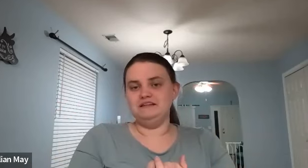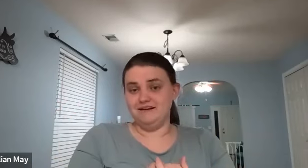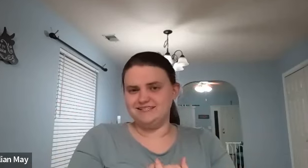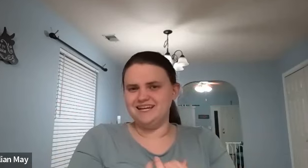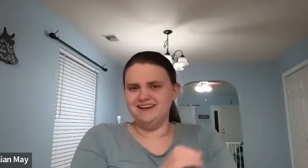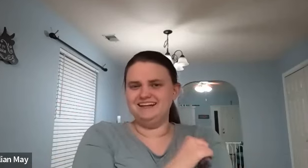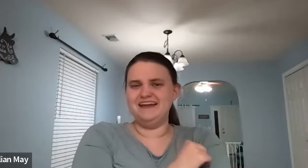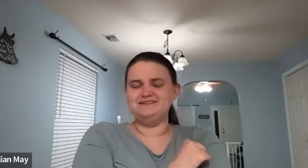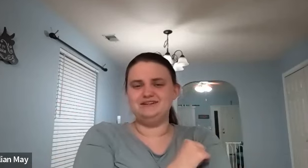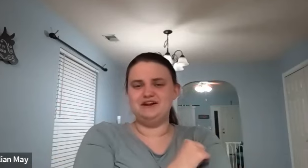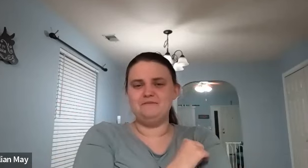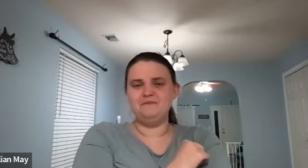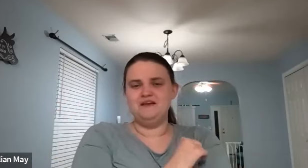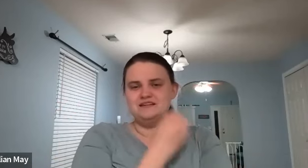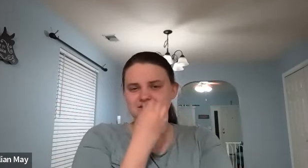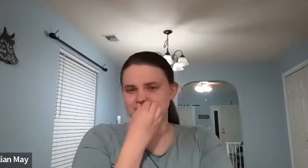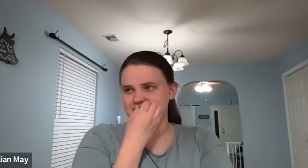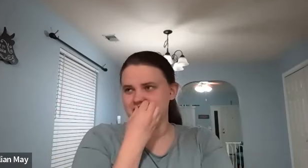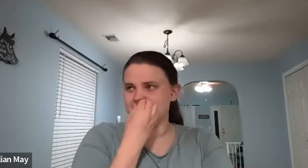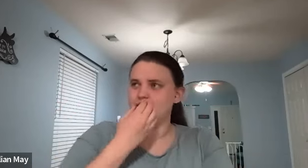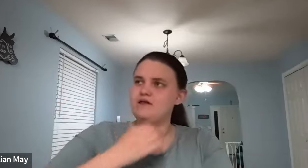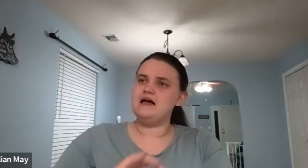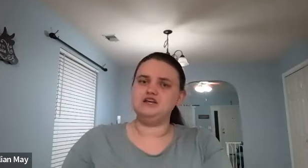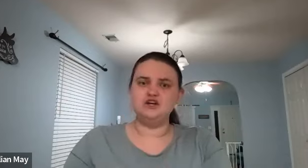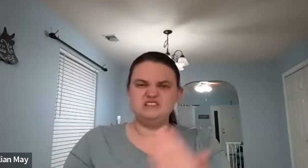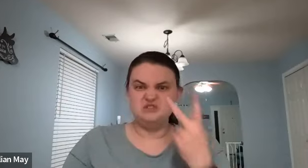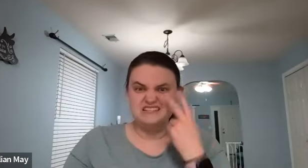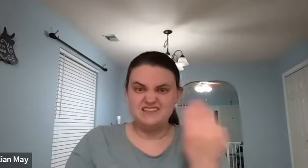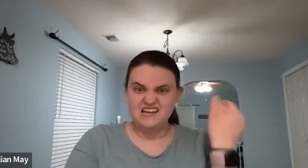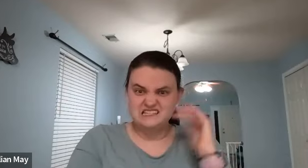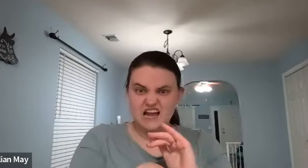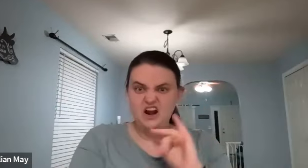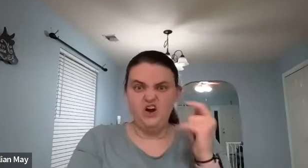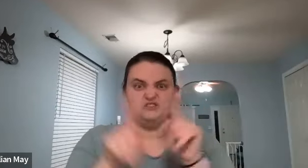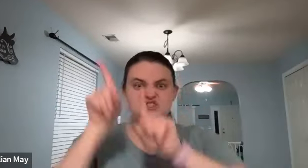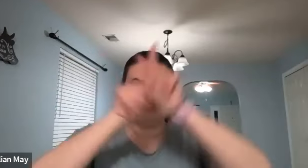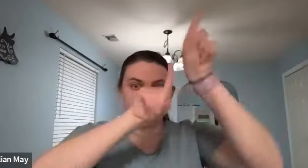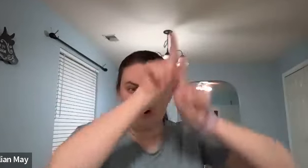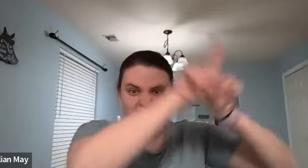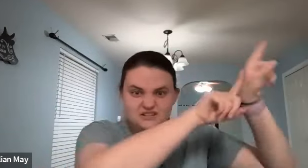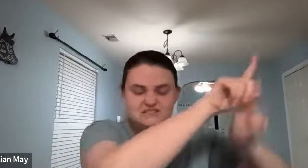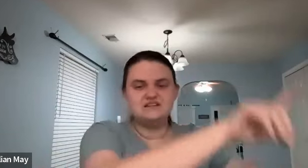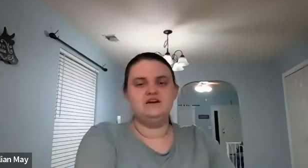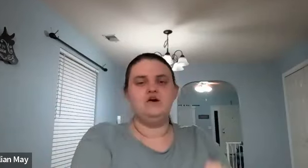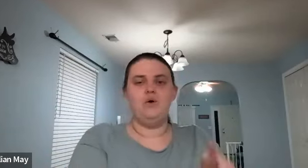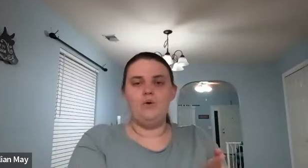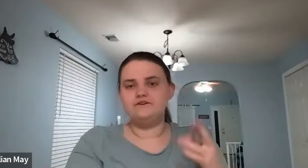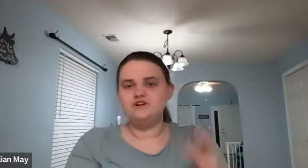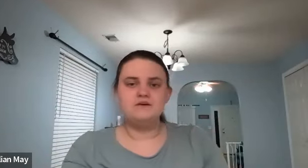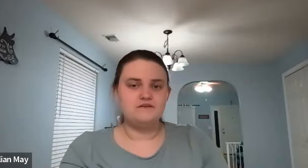does. Because if you're sitting there going like, did you see last night all the stars? Or if you're talking about the